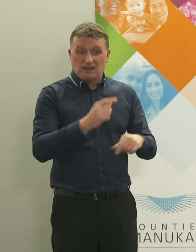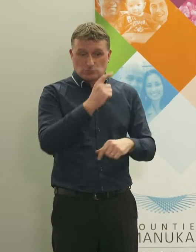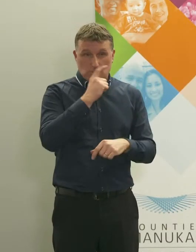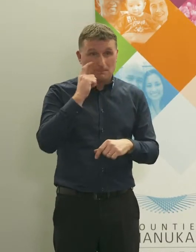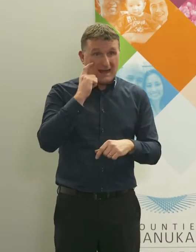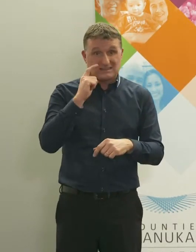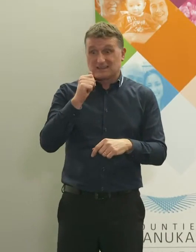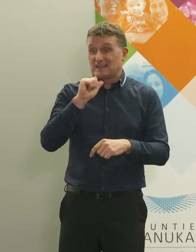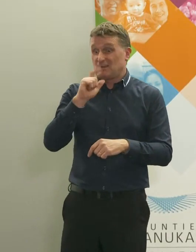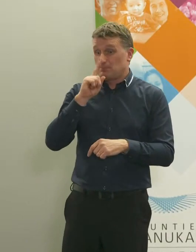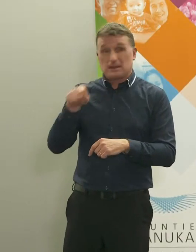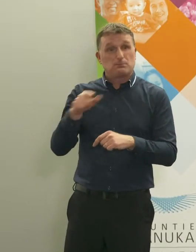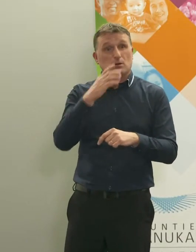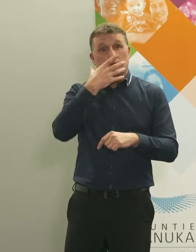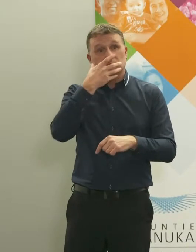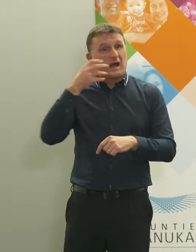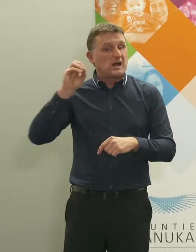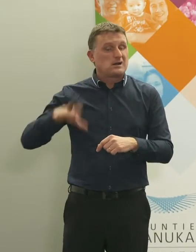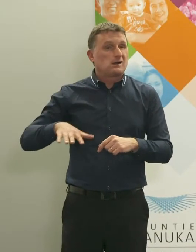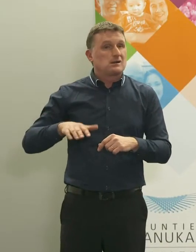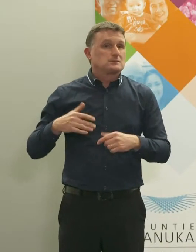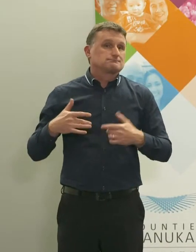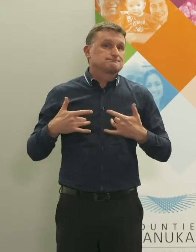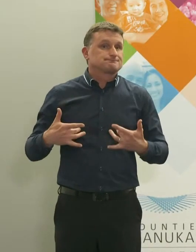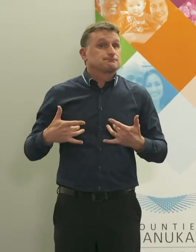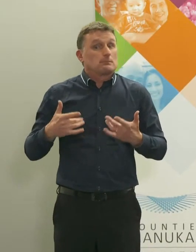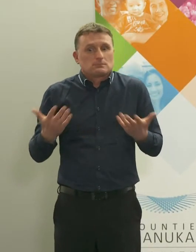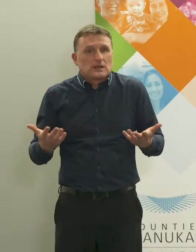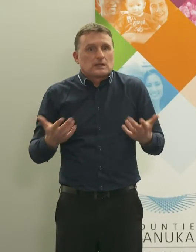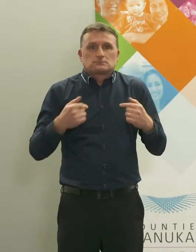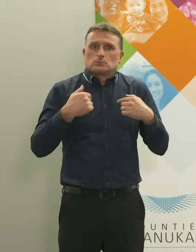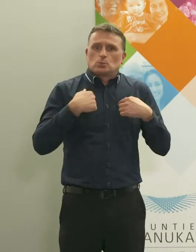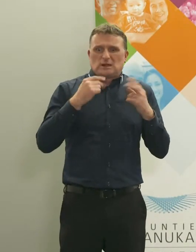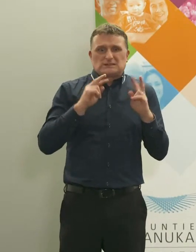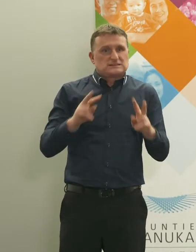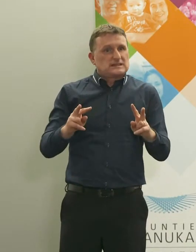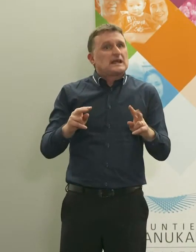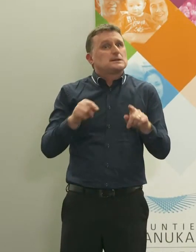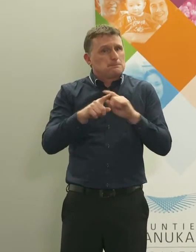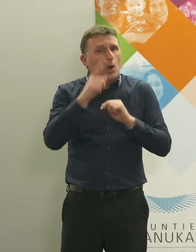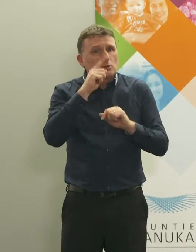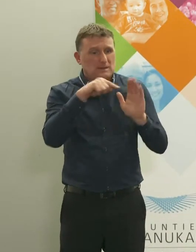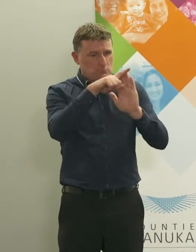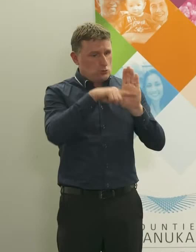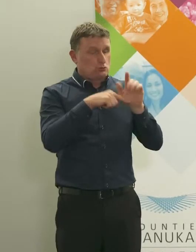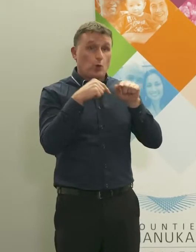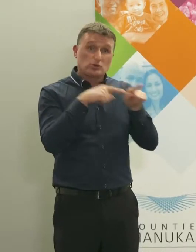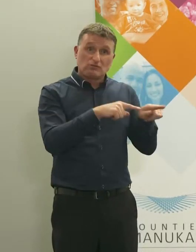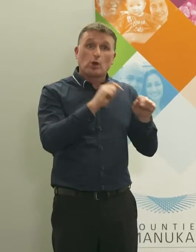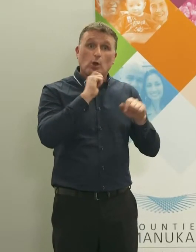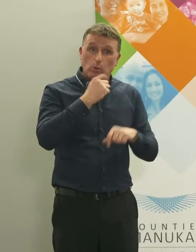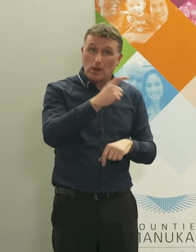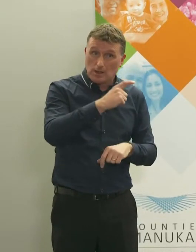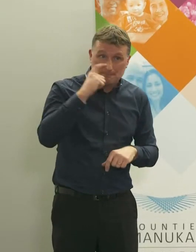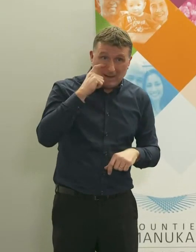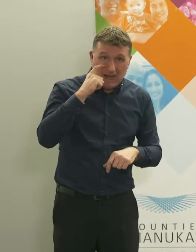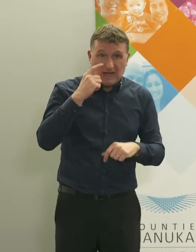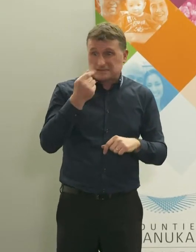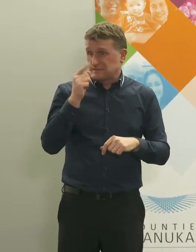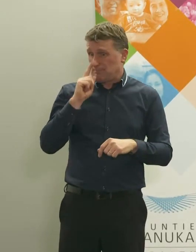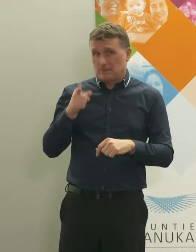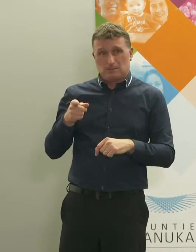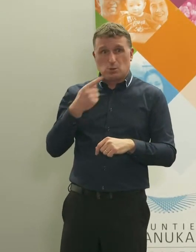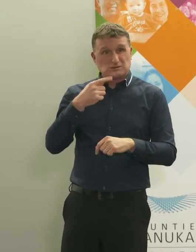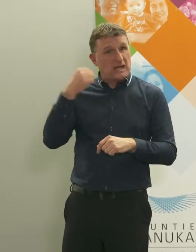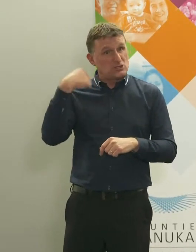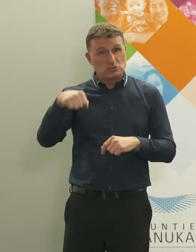compliant? Not so far. We've seen really good levels of compliance. Where there have been the odd case of people not wearing them, it's normally because there's been a good reason for them not